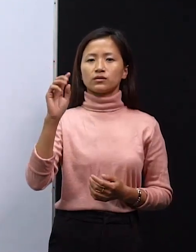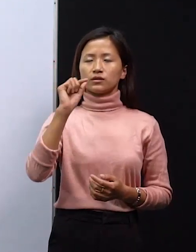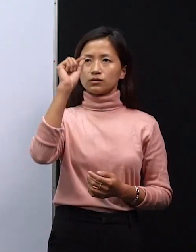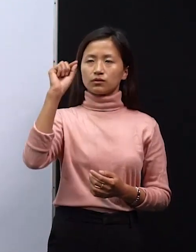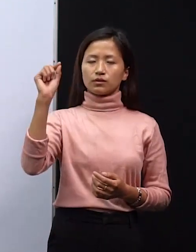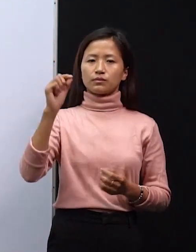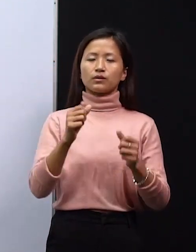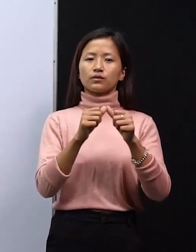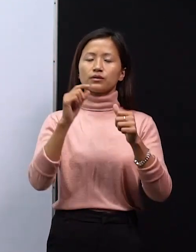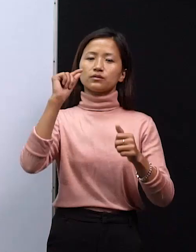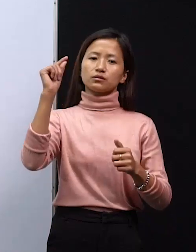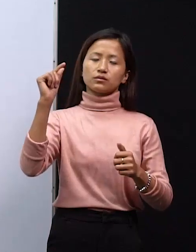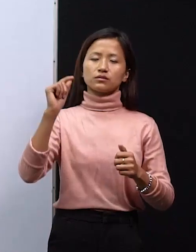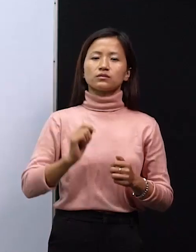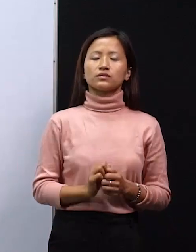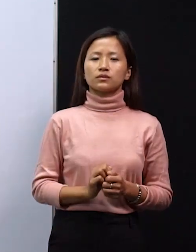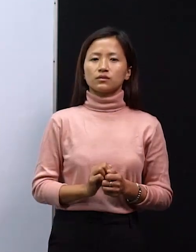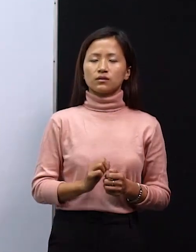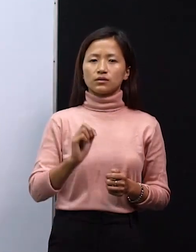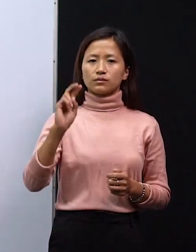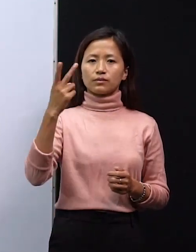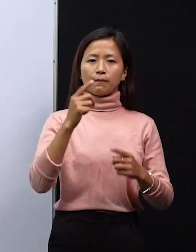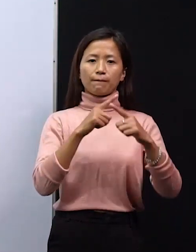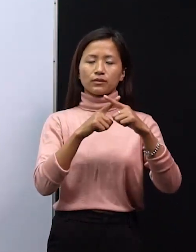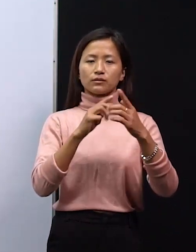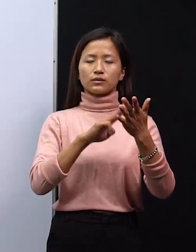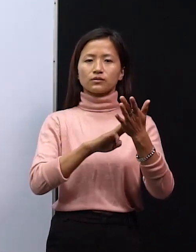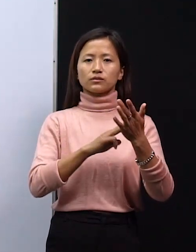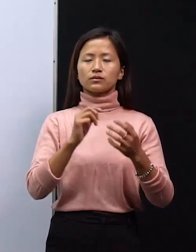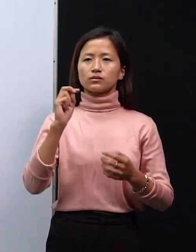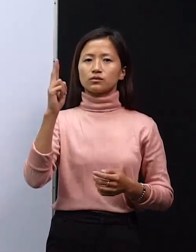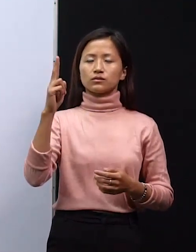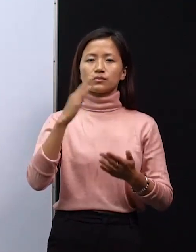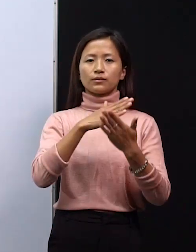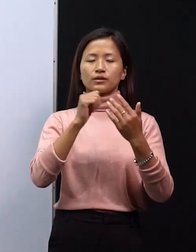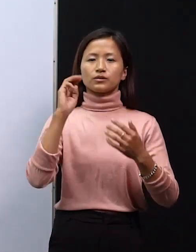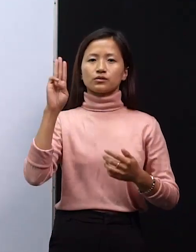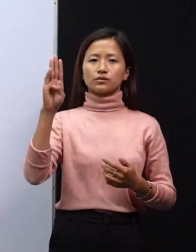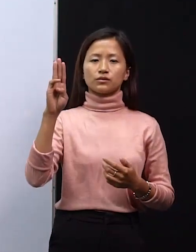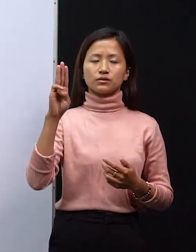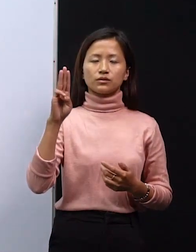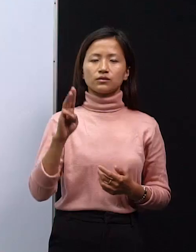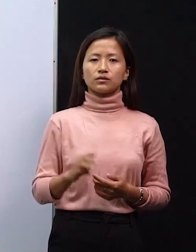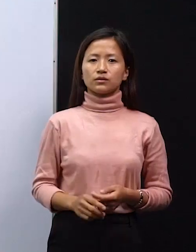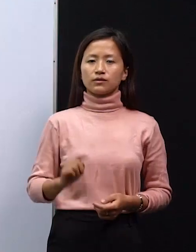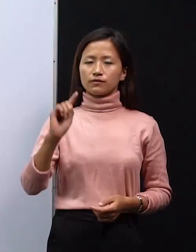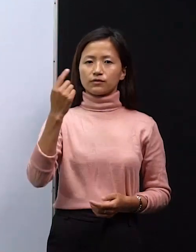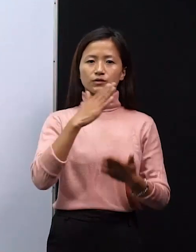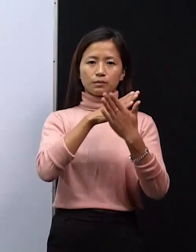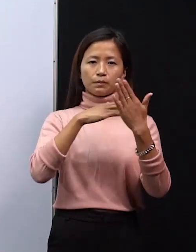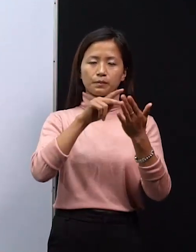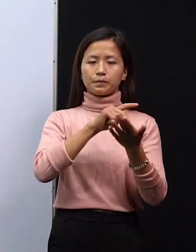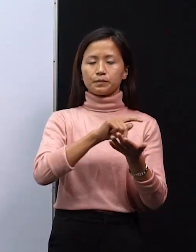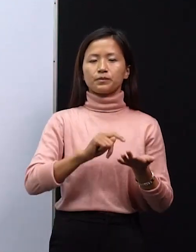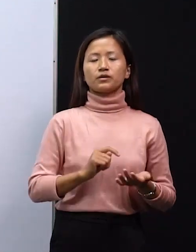2, into again multiply with the second term, 2 by 3. So this is your first part.